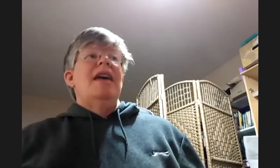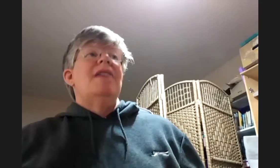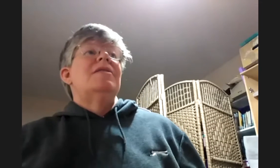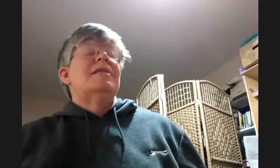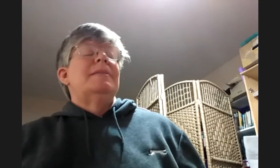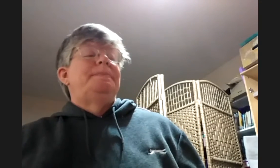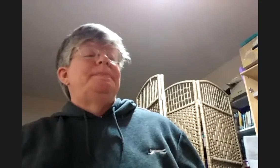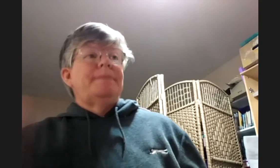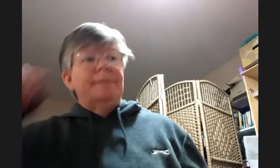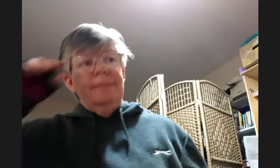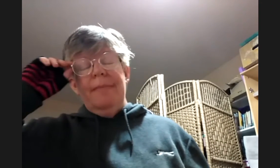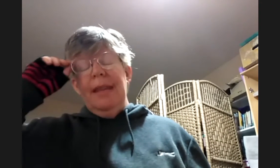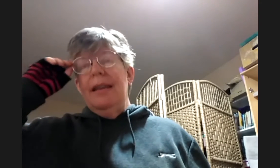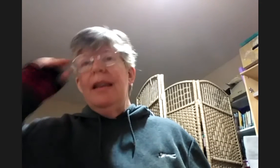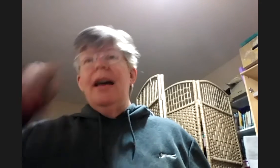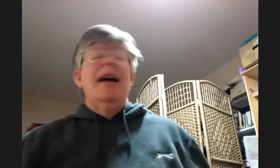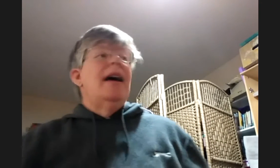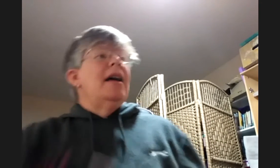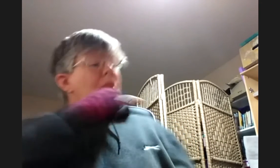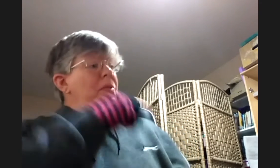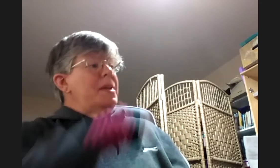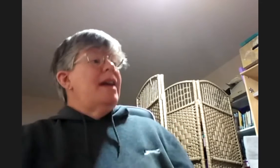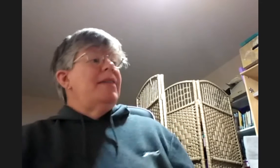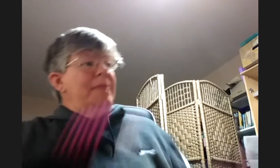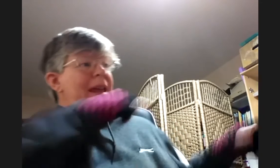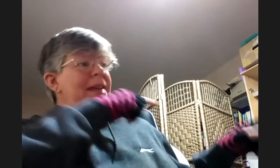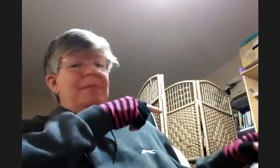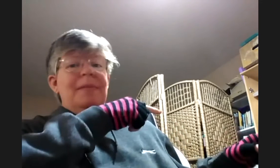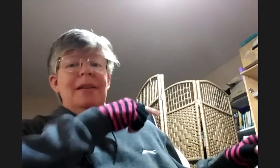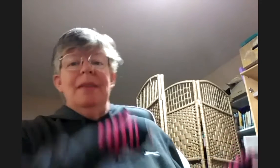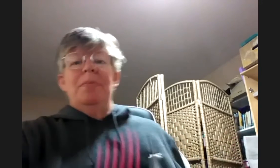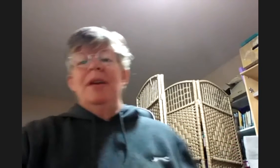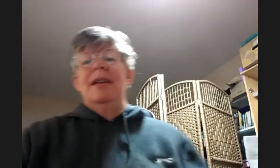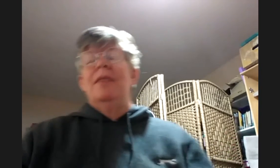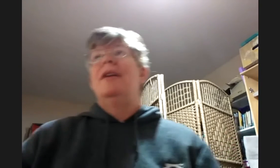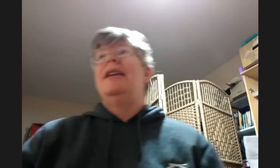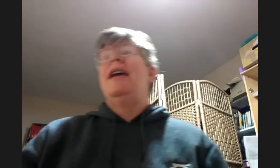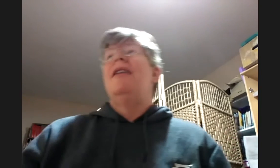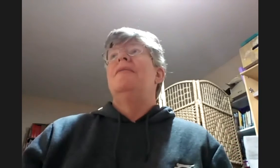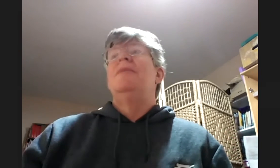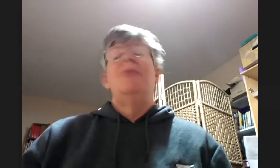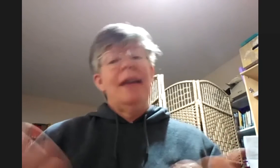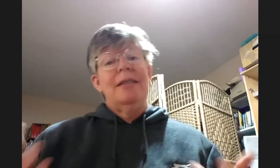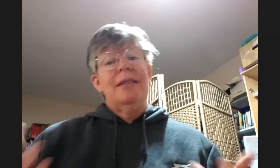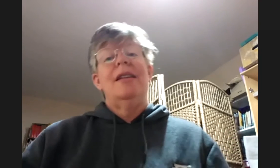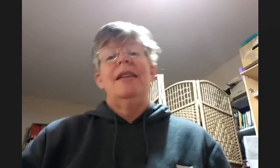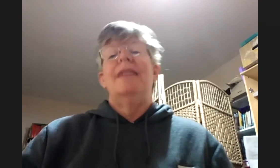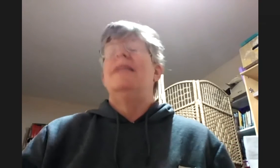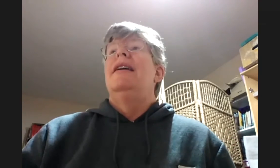hares said, well, we got it from him, and pointed at one hare who had started it, who